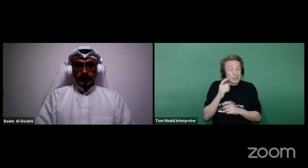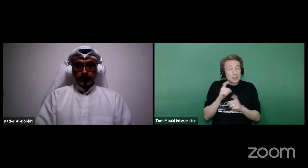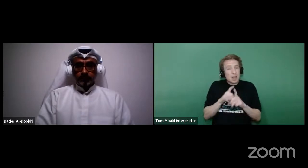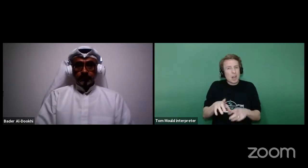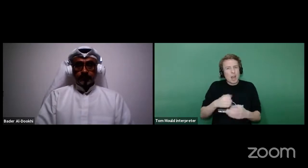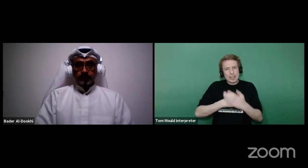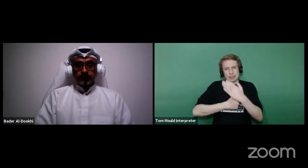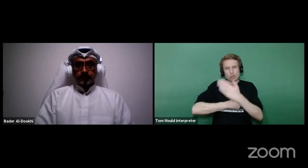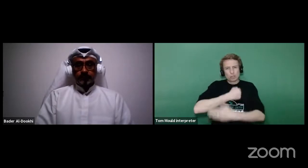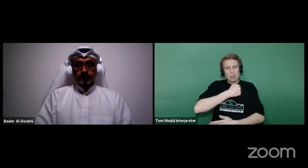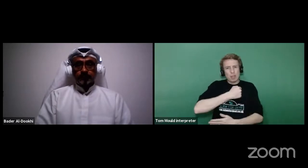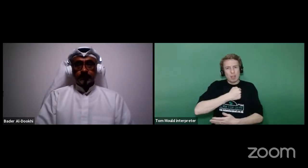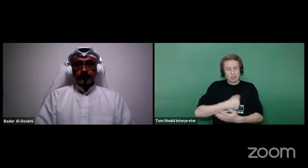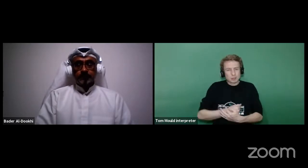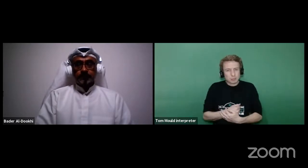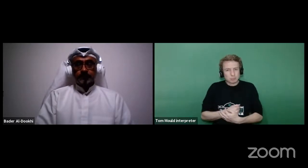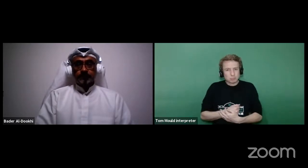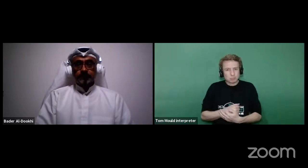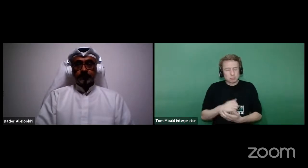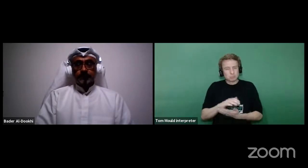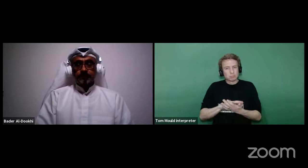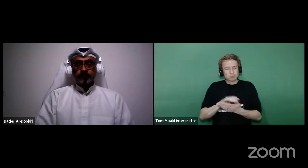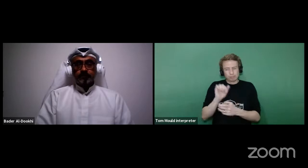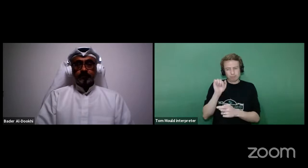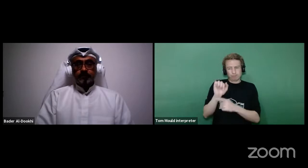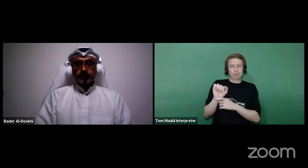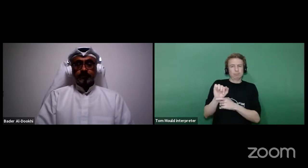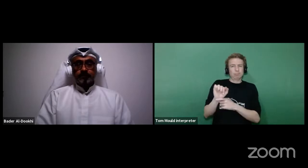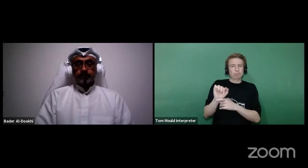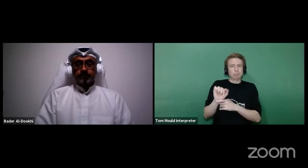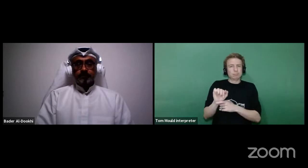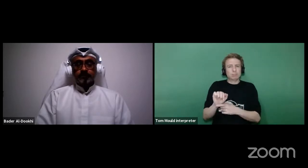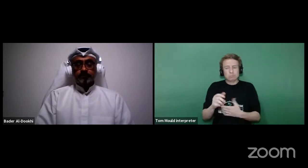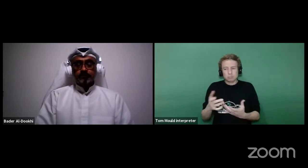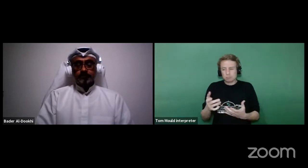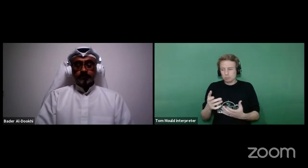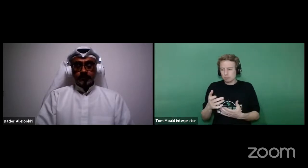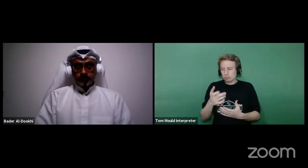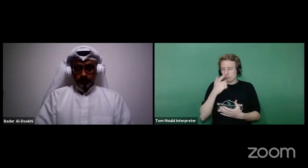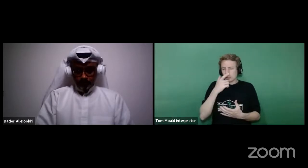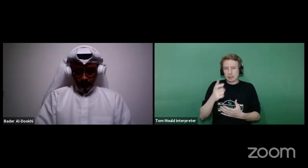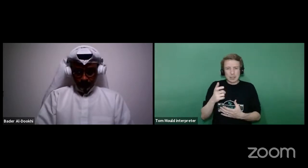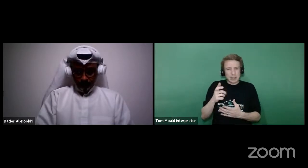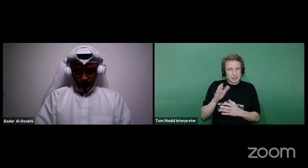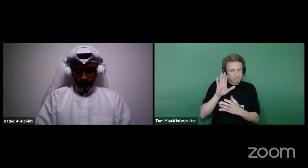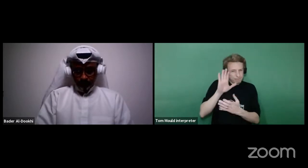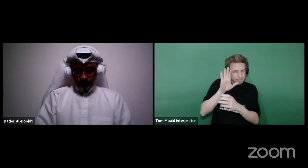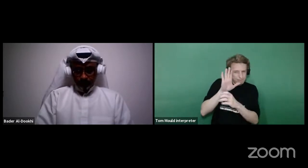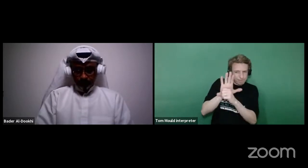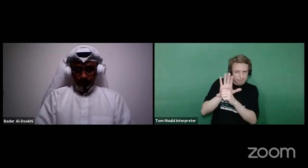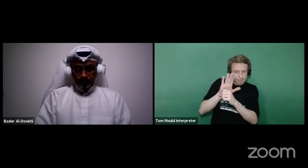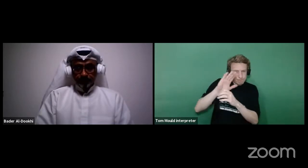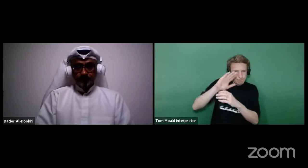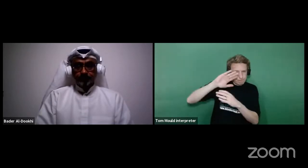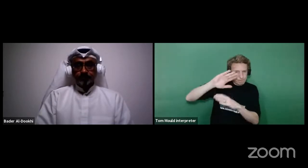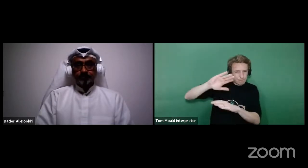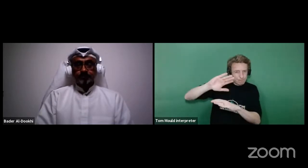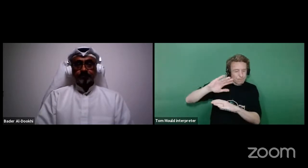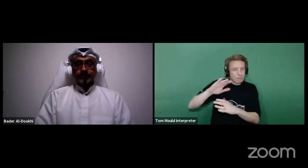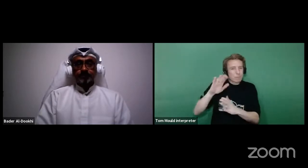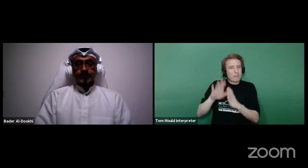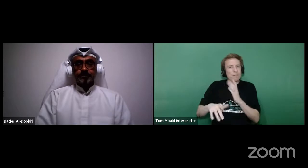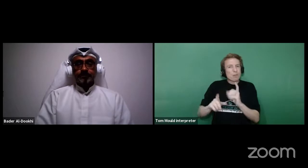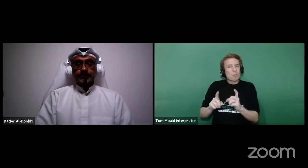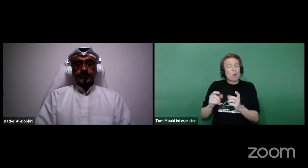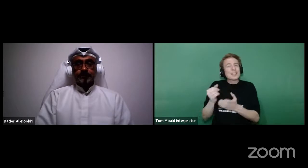it screens or it shields the individual from committing sin. It shields them from committing